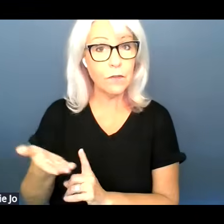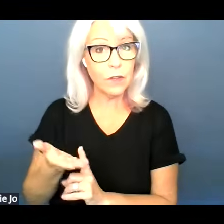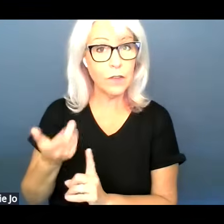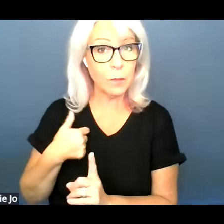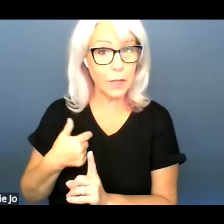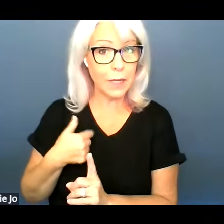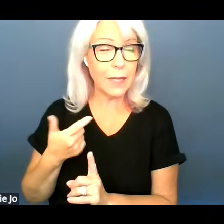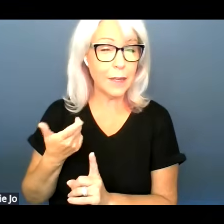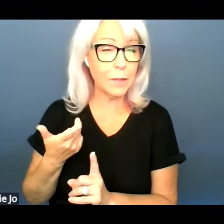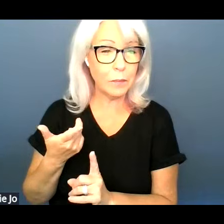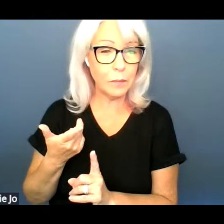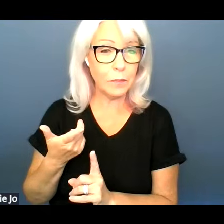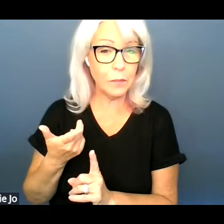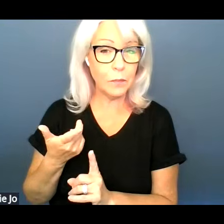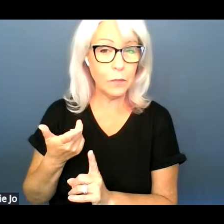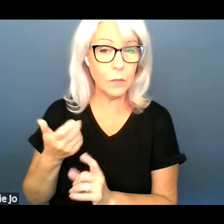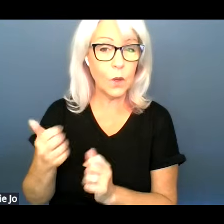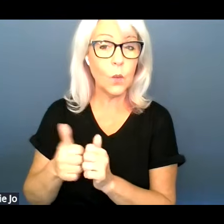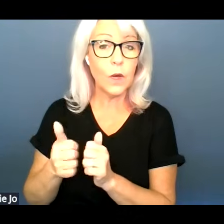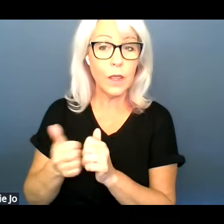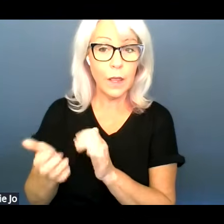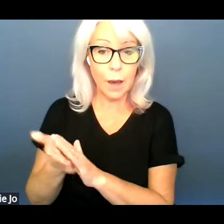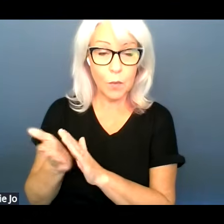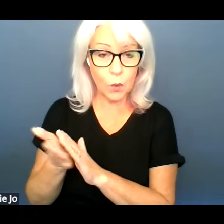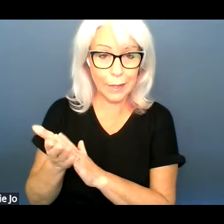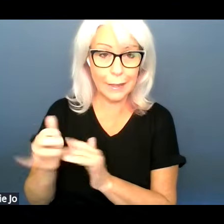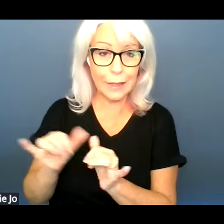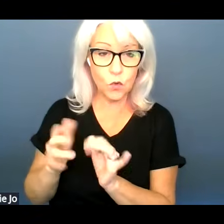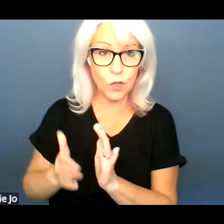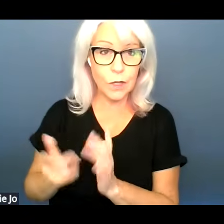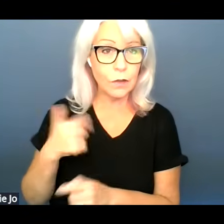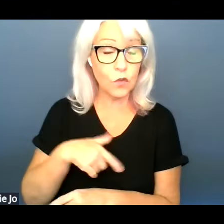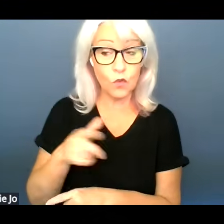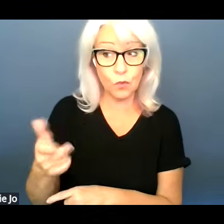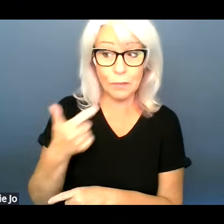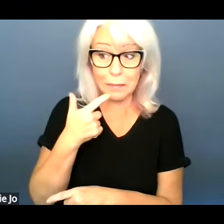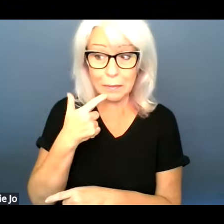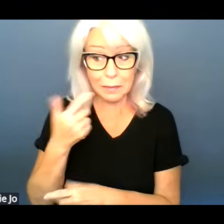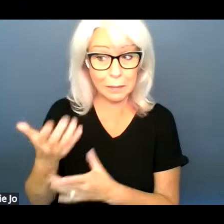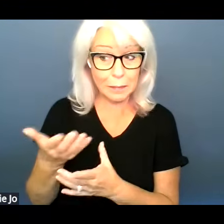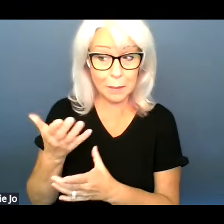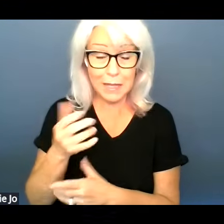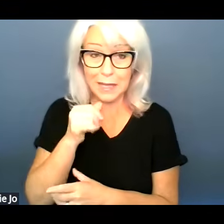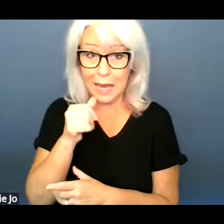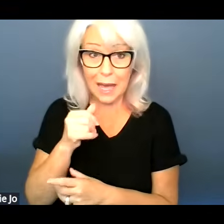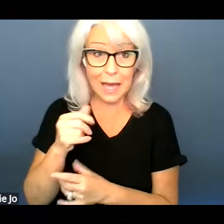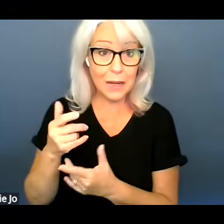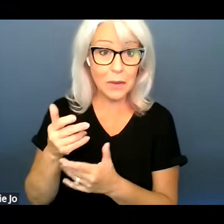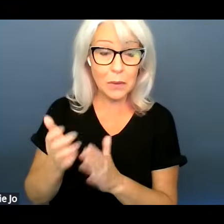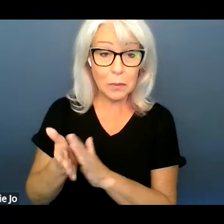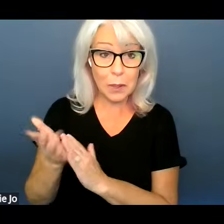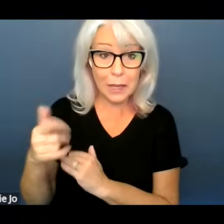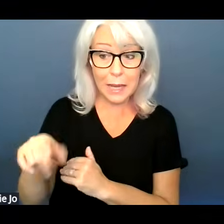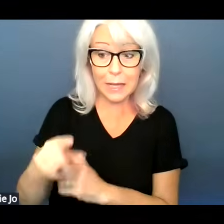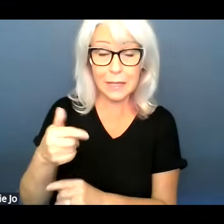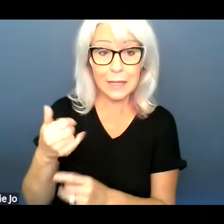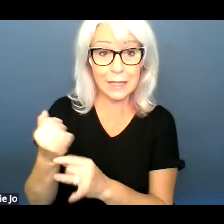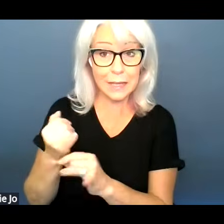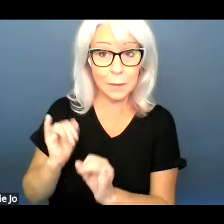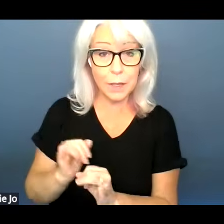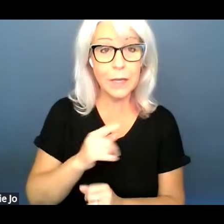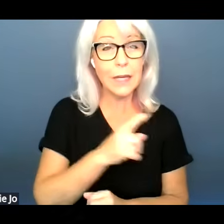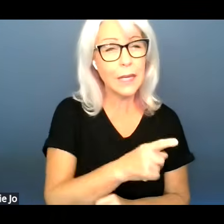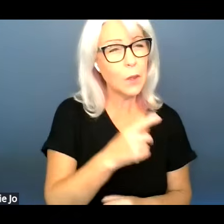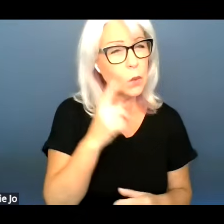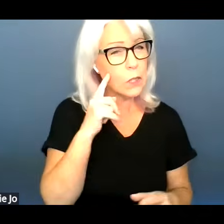now, to not run as an independent. He was worried about former Mayor